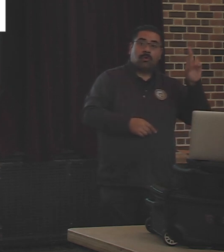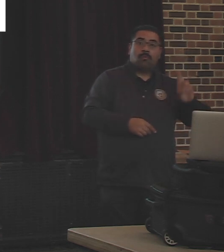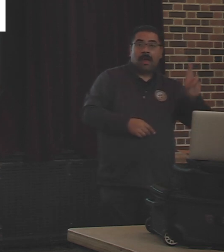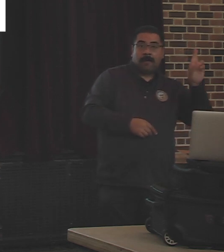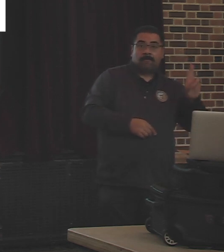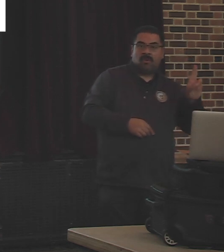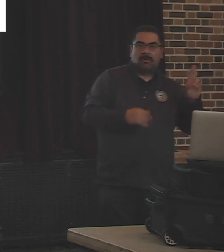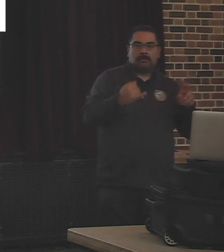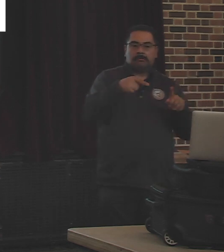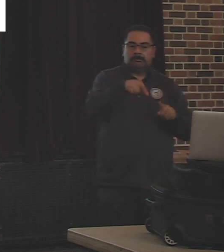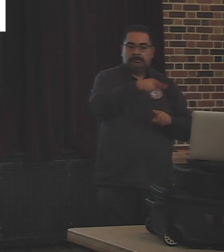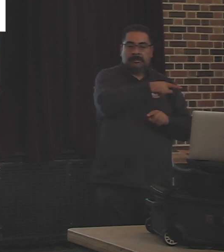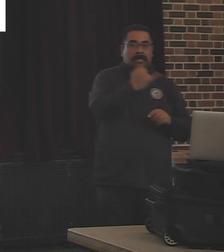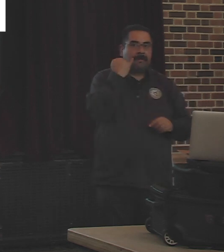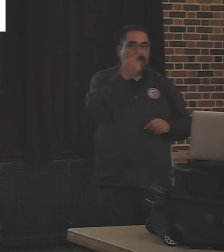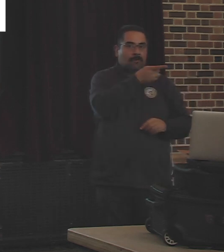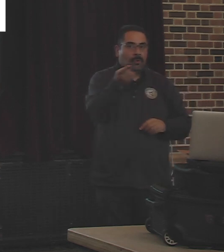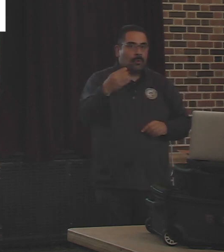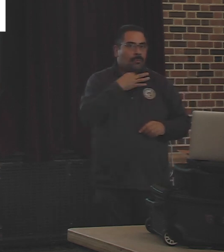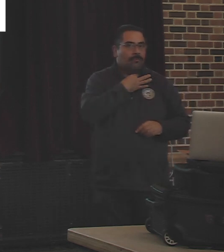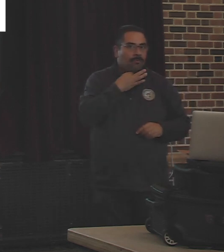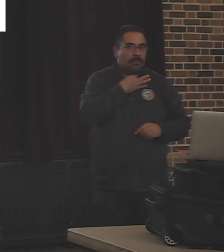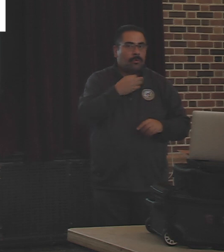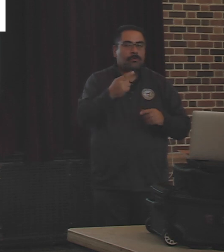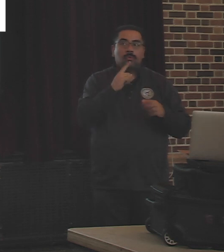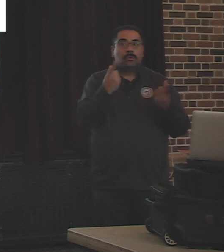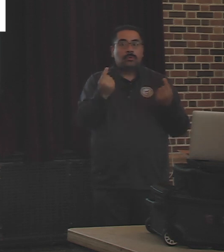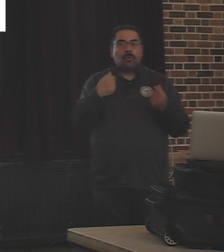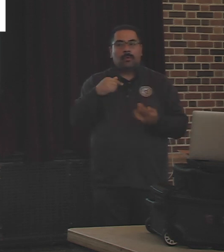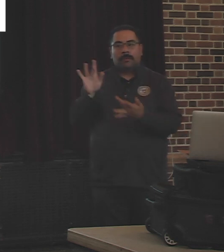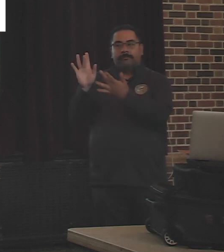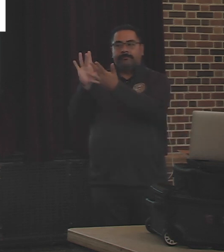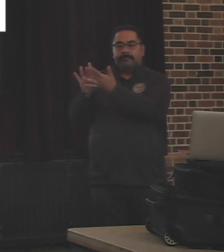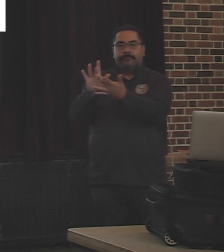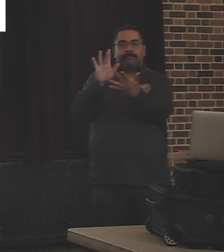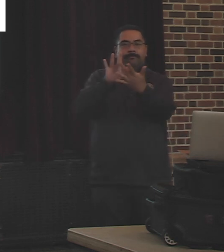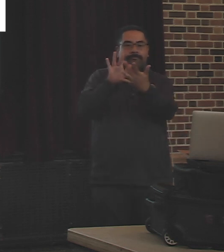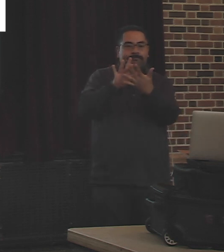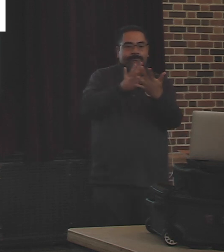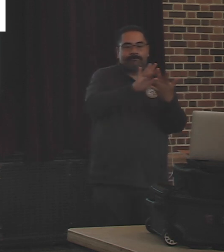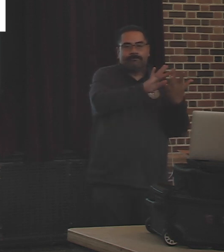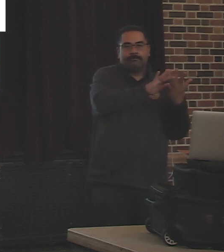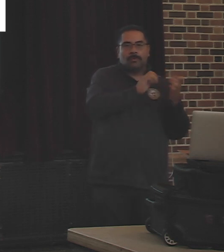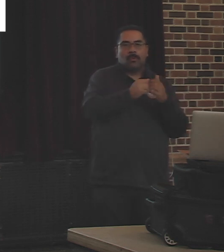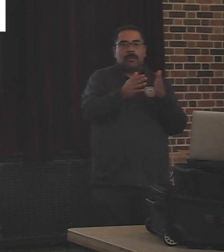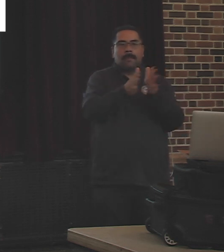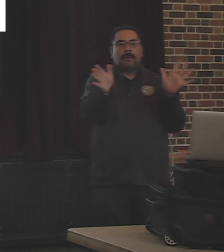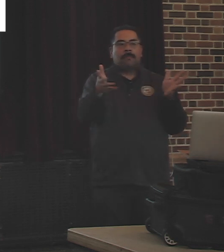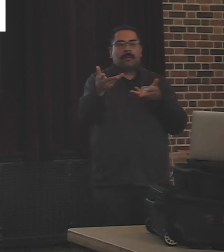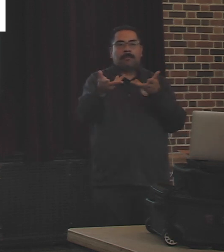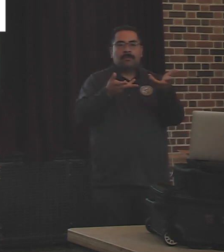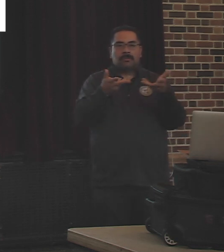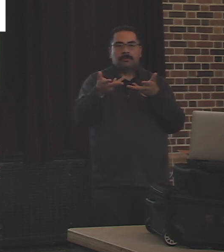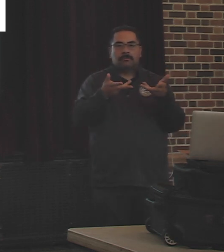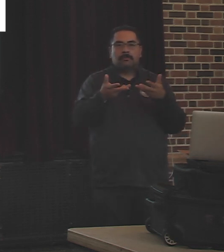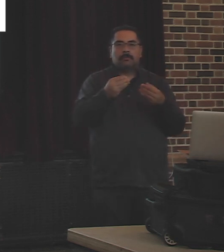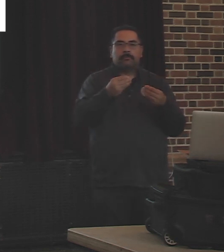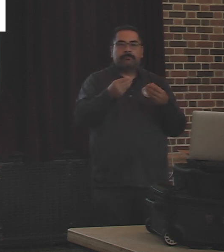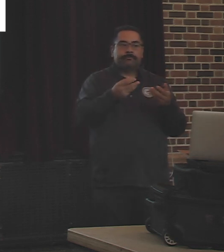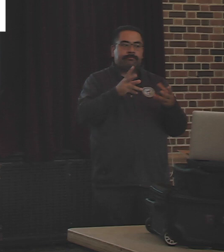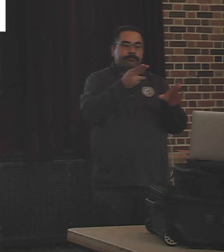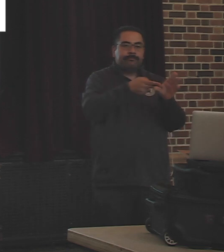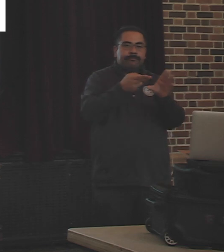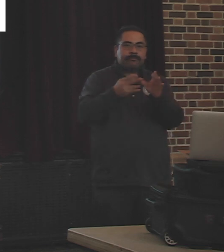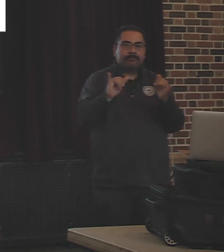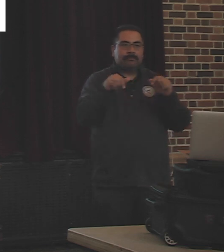curious. So what we wanted to start doing is reaching out through public participation and engagement events